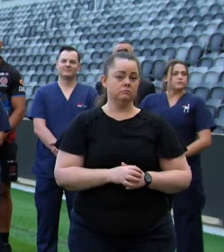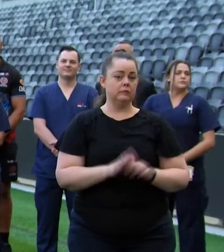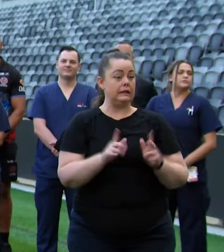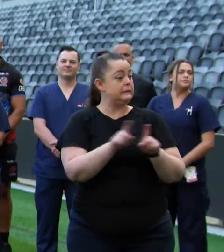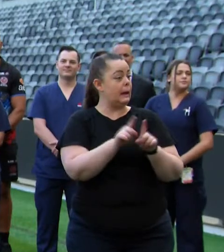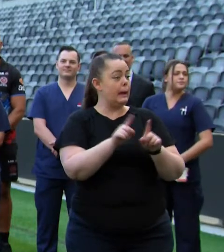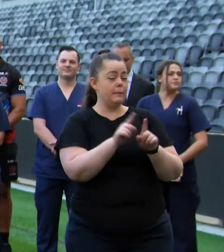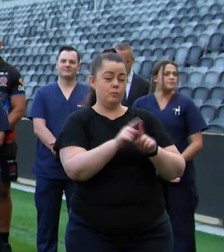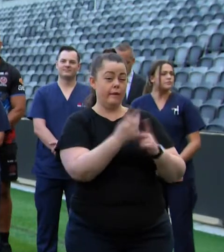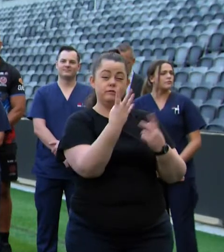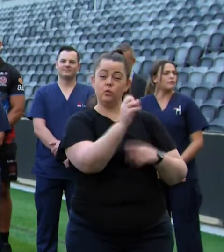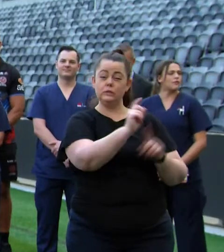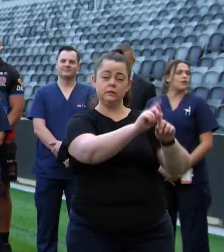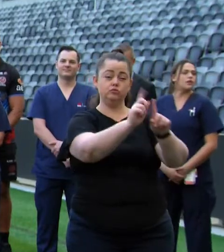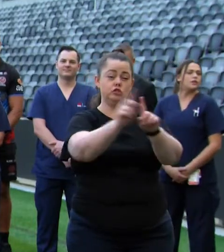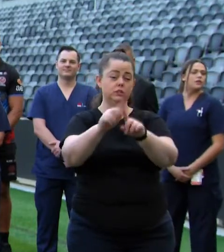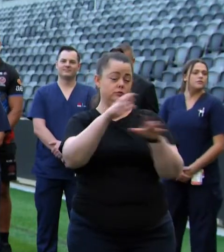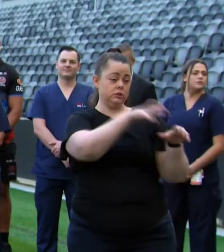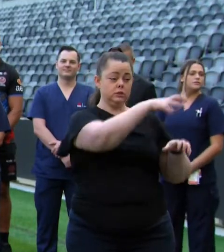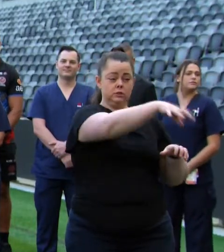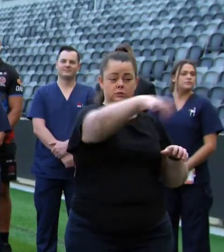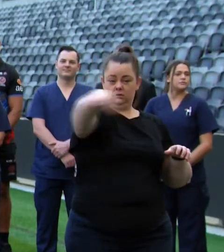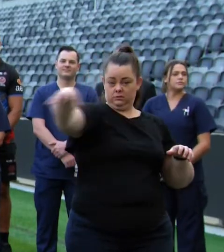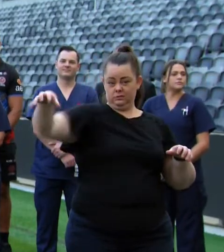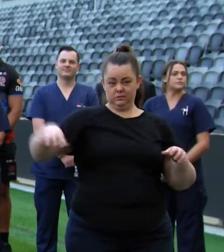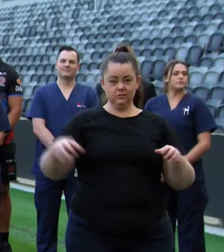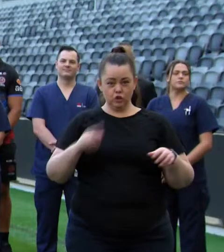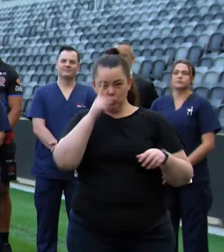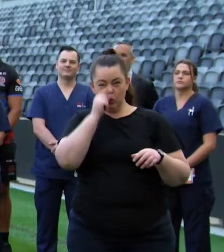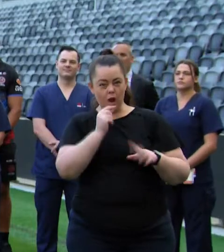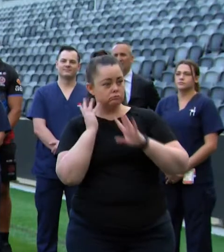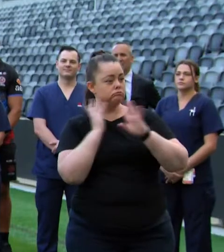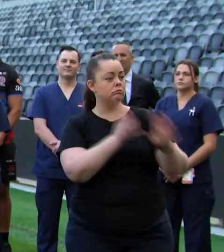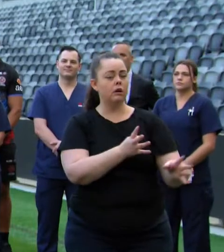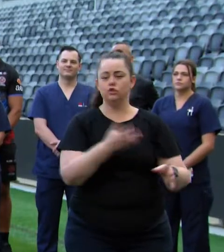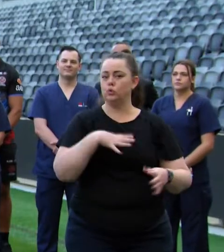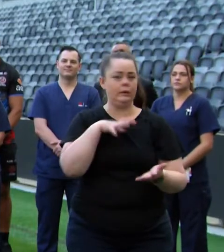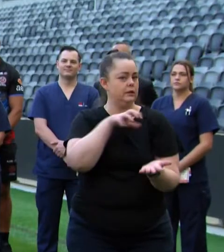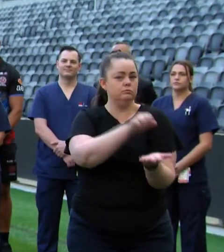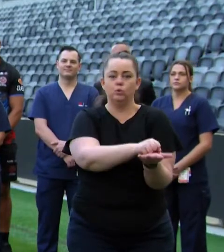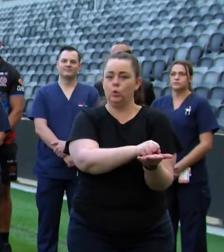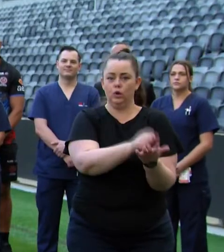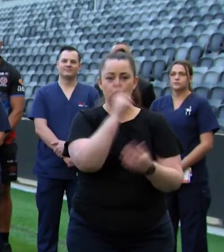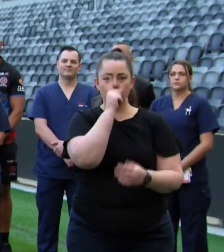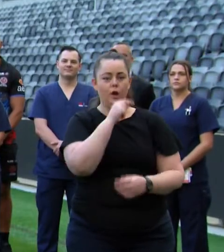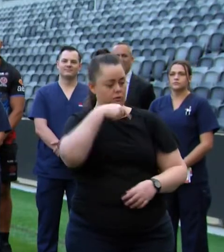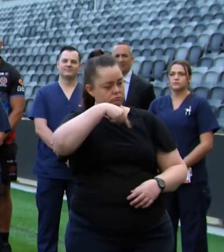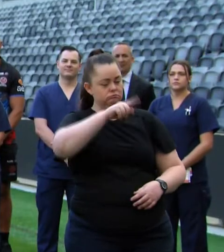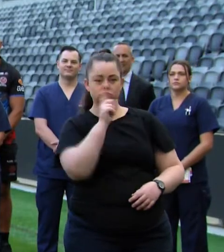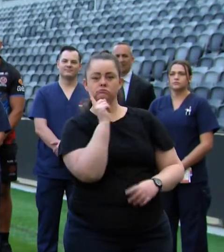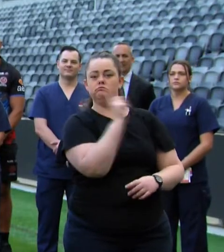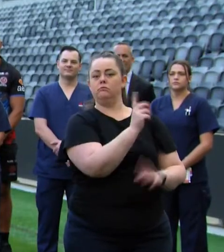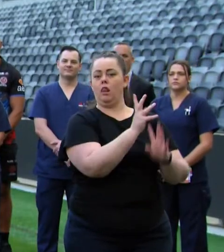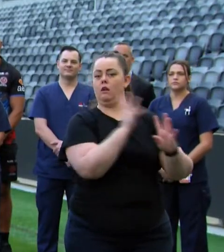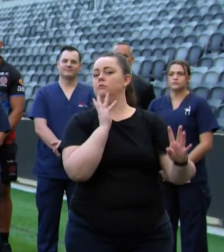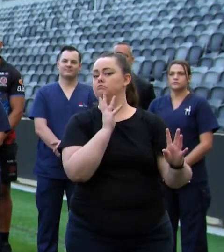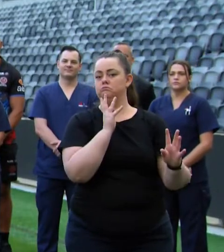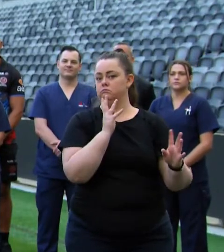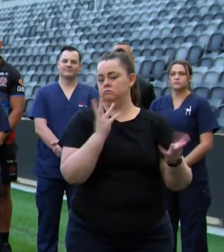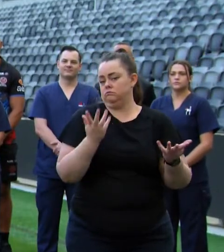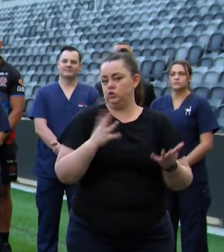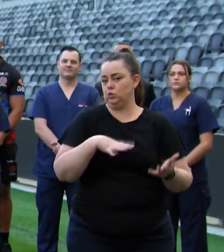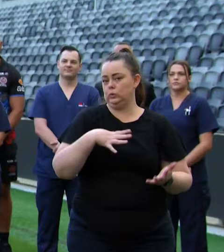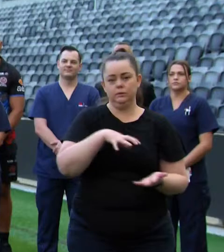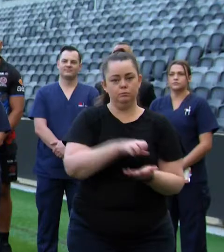centres. So I know that everybody has made a significant effort over the last 2 years. Significant efforts,